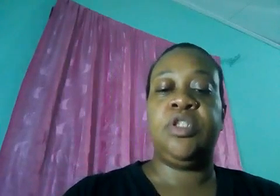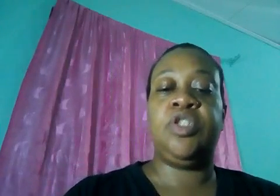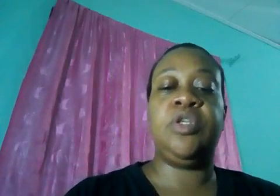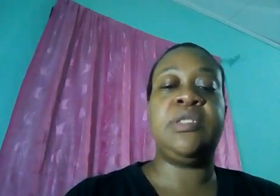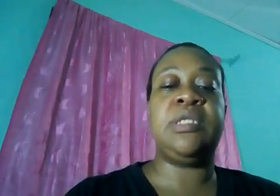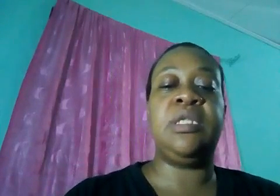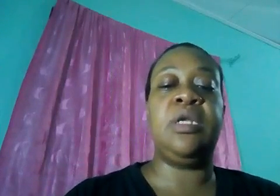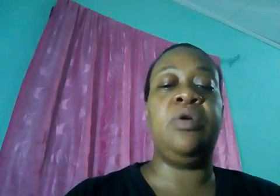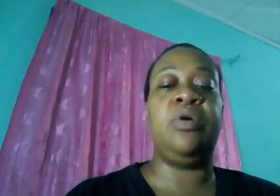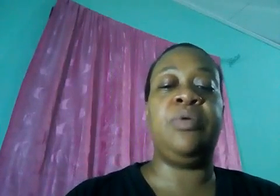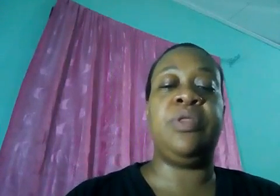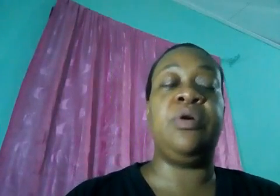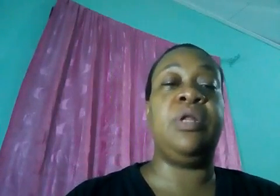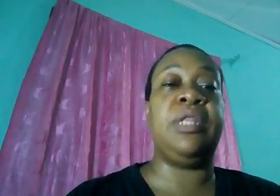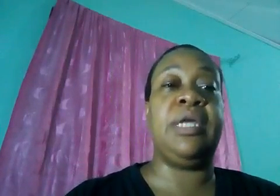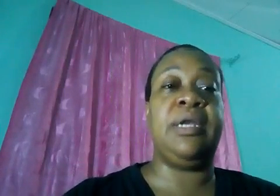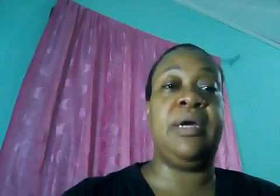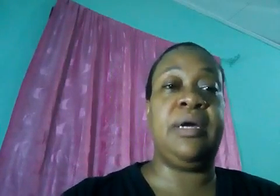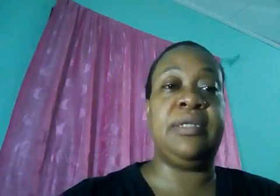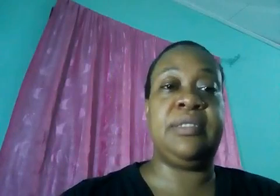Trust in the Lord with all thine heart.